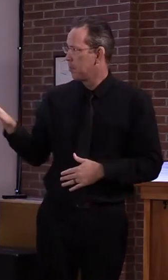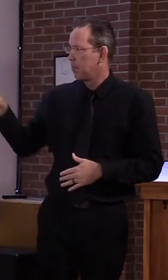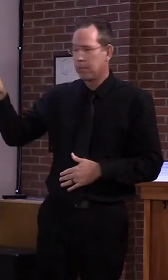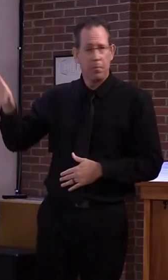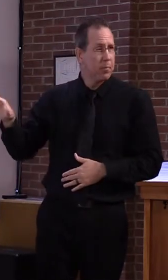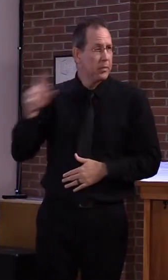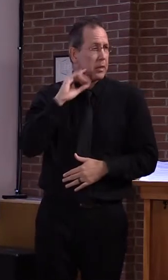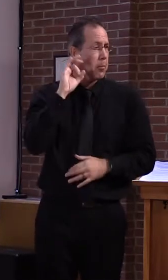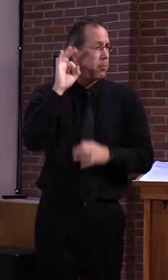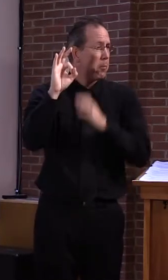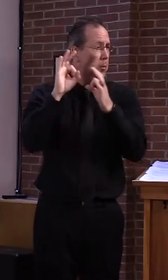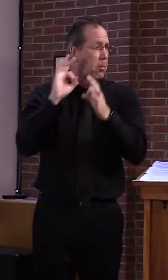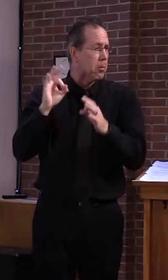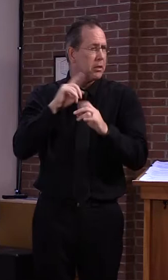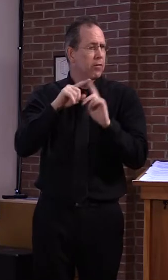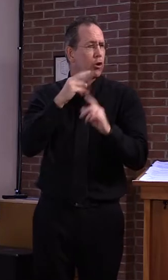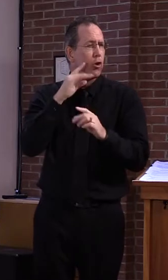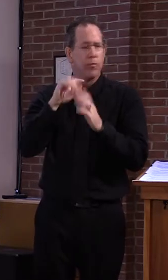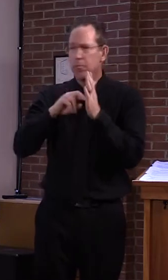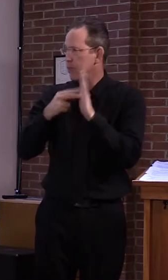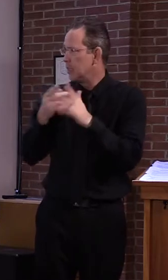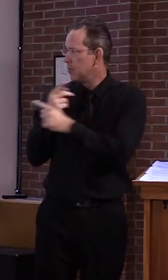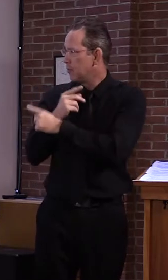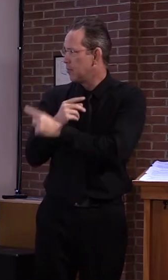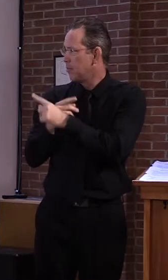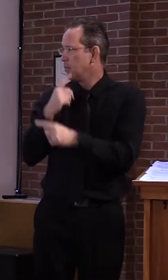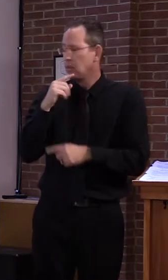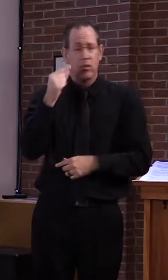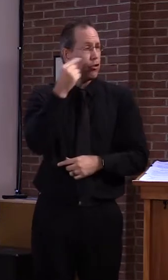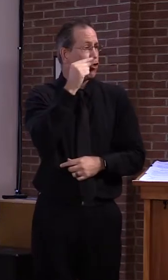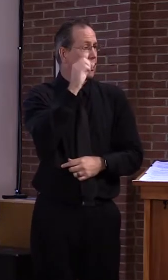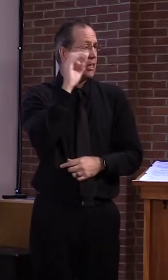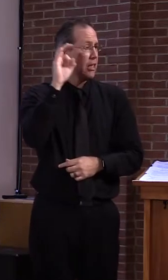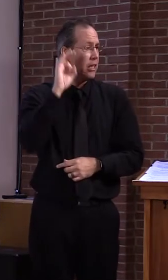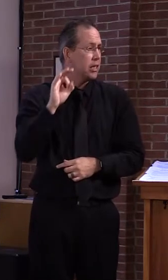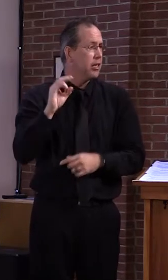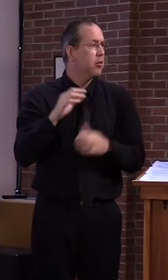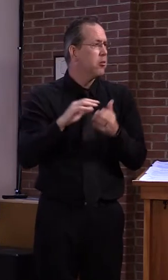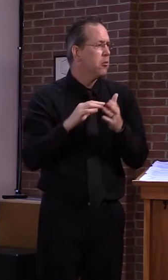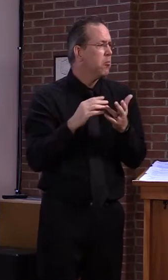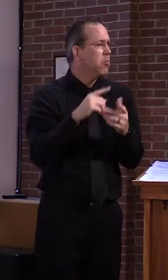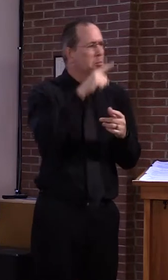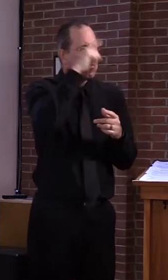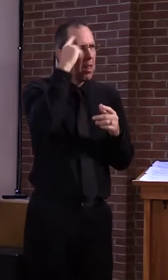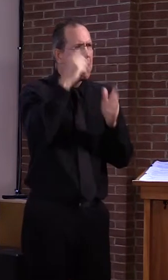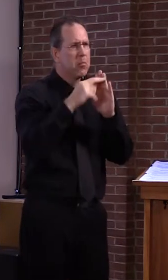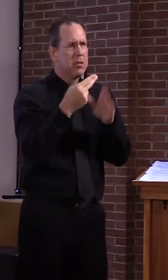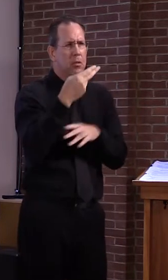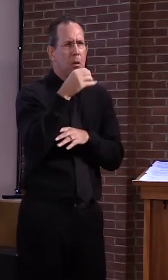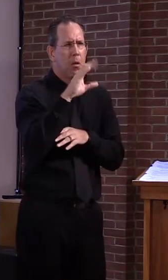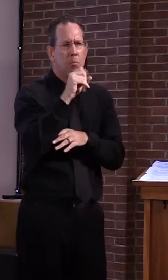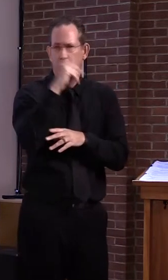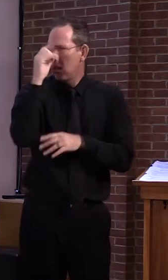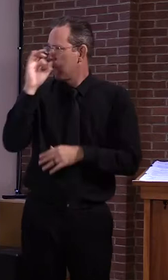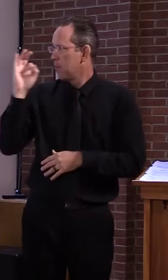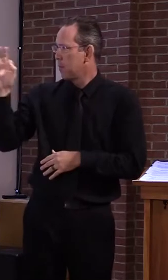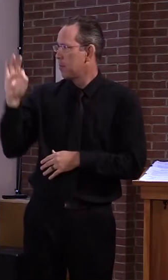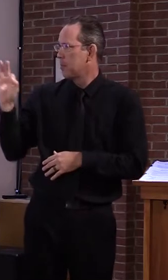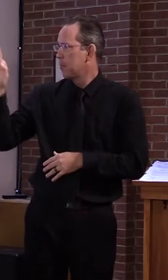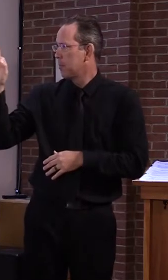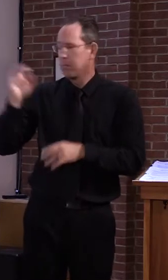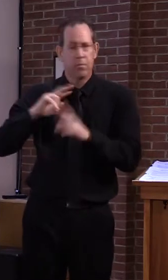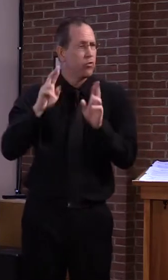represented by black dots. The map developed by Vermont After School has the reopening schedule of